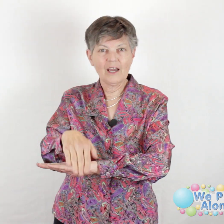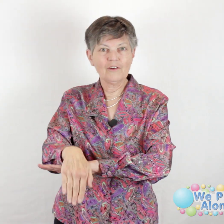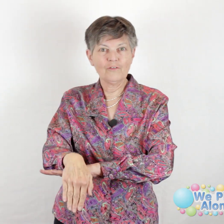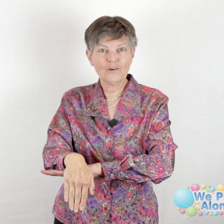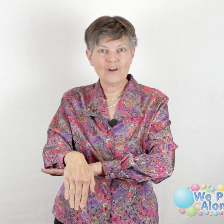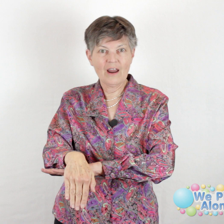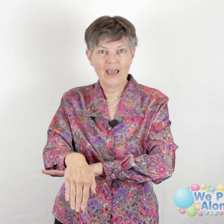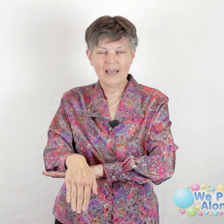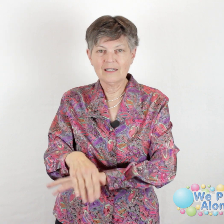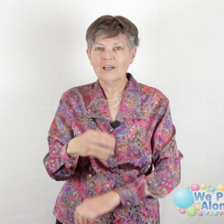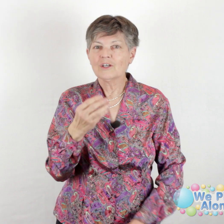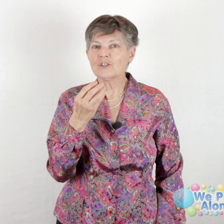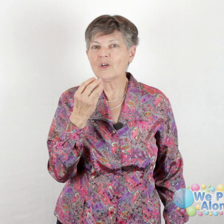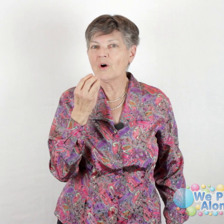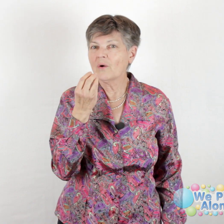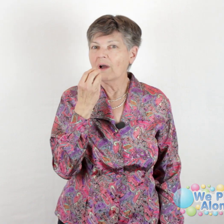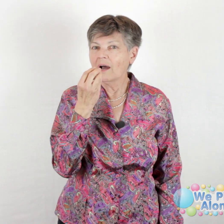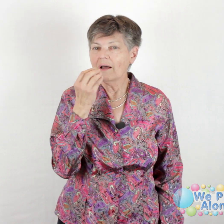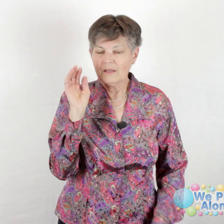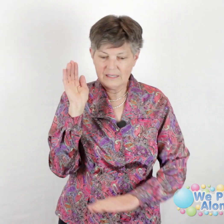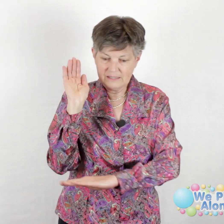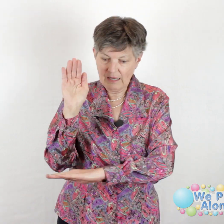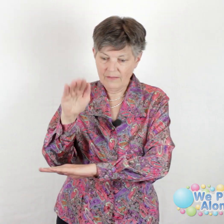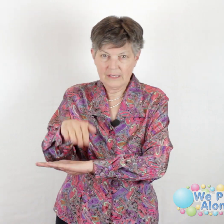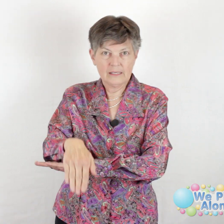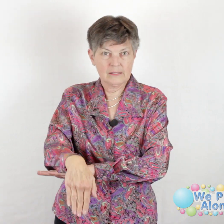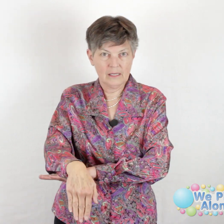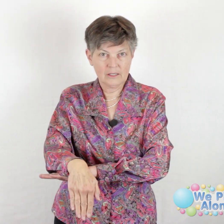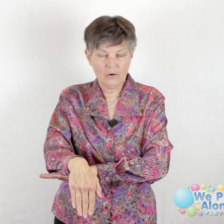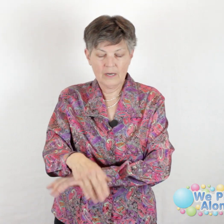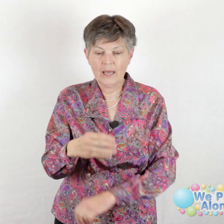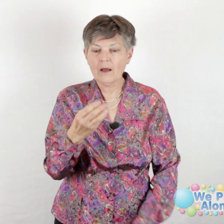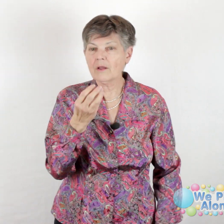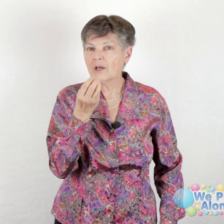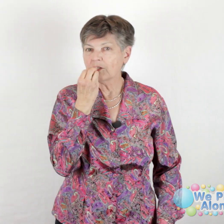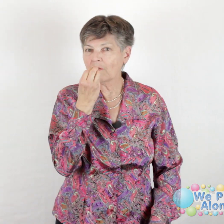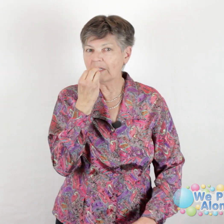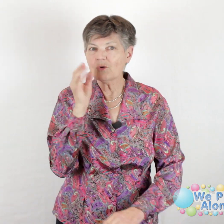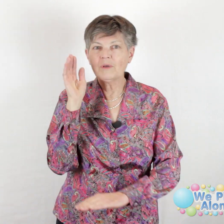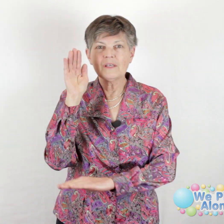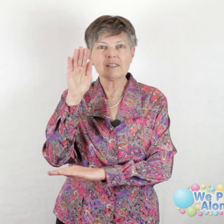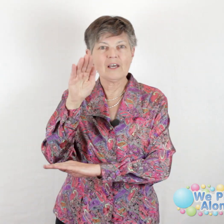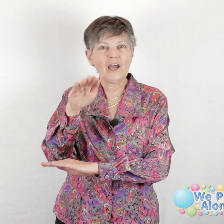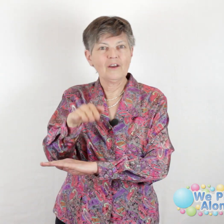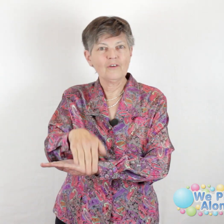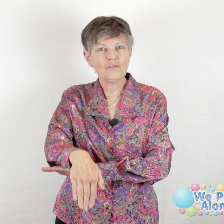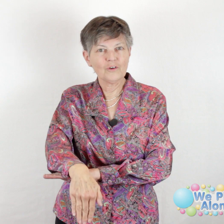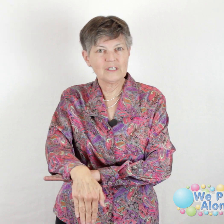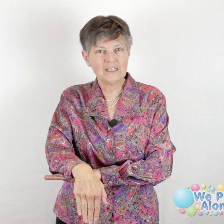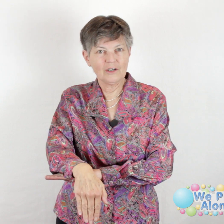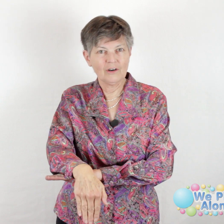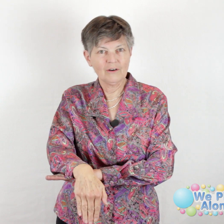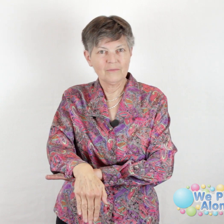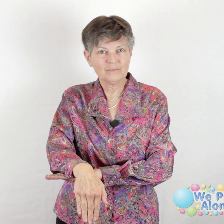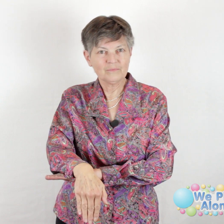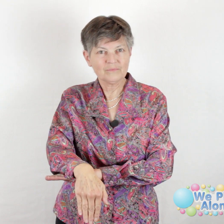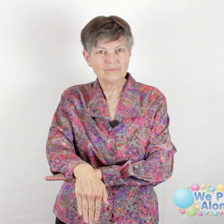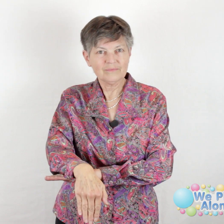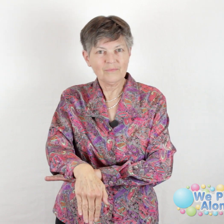sign for night. So, because see how that sun's going down? So this would be the sign for dinner.